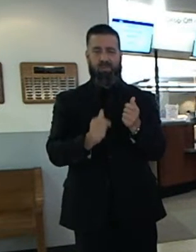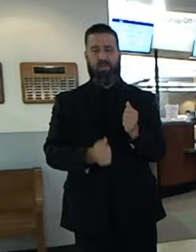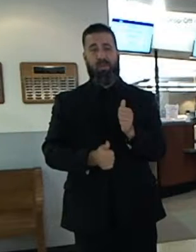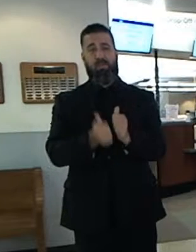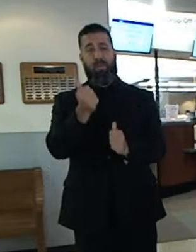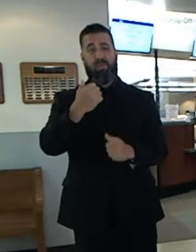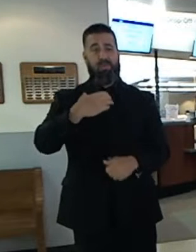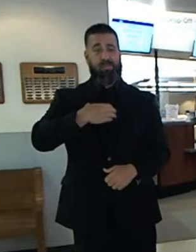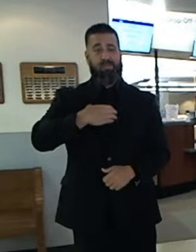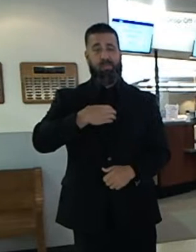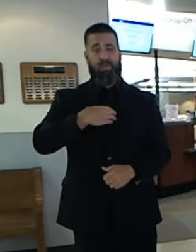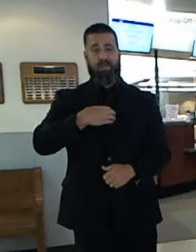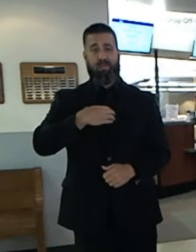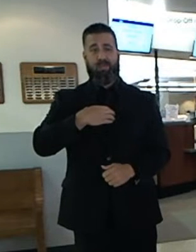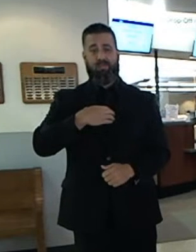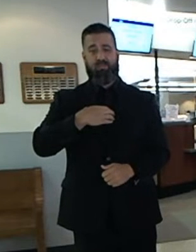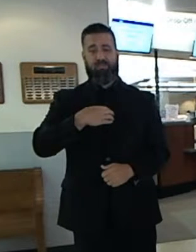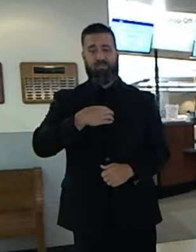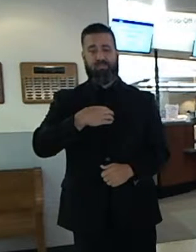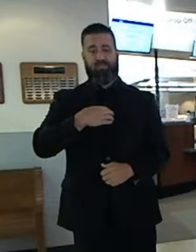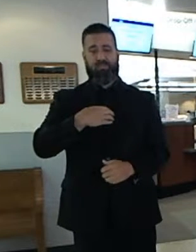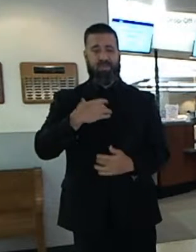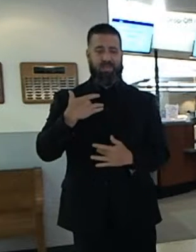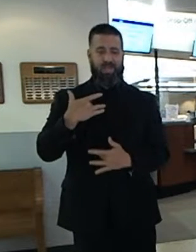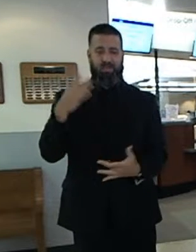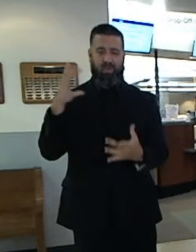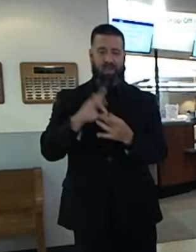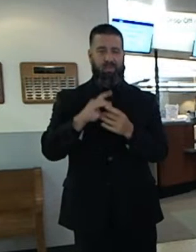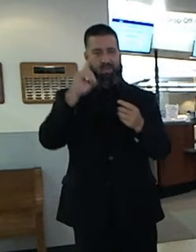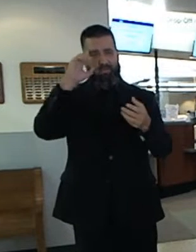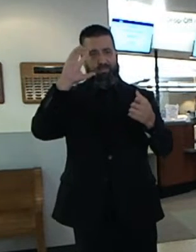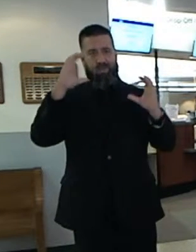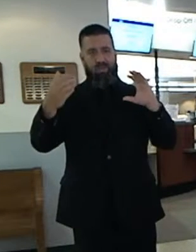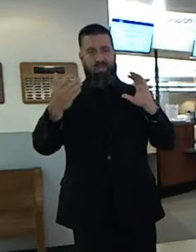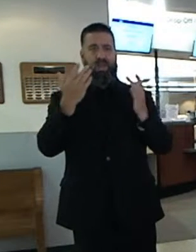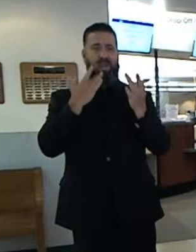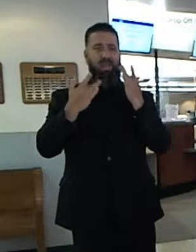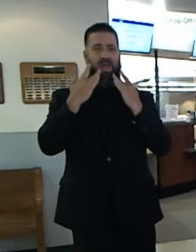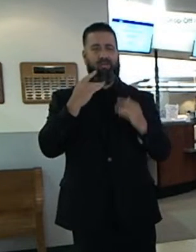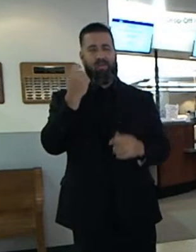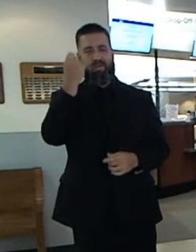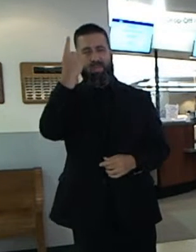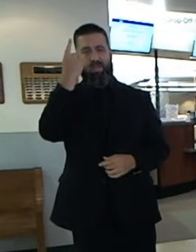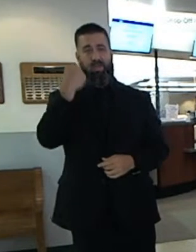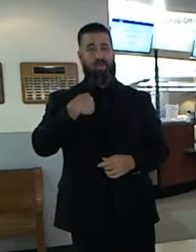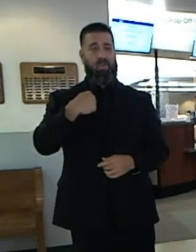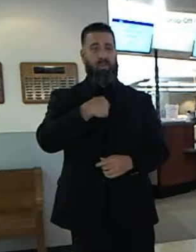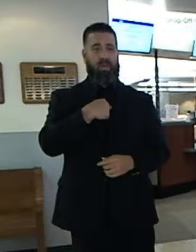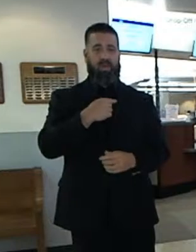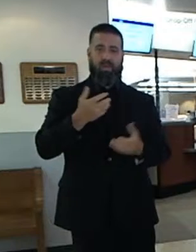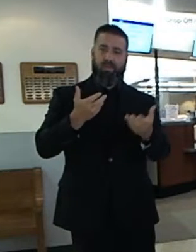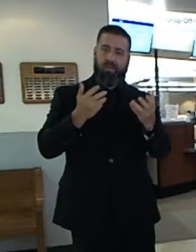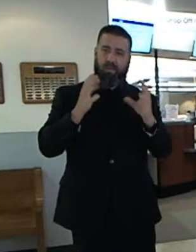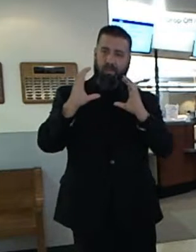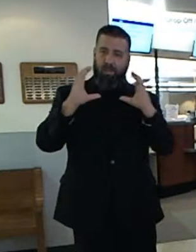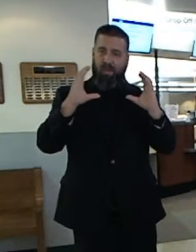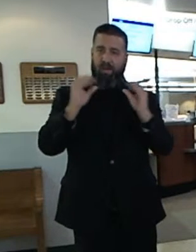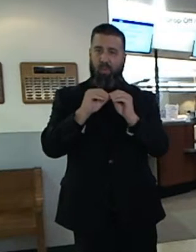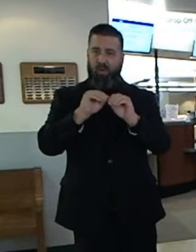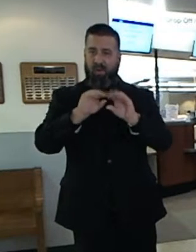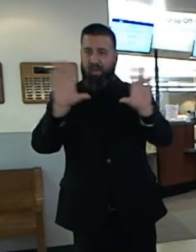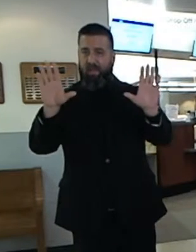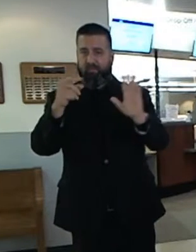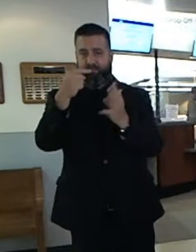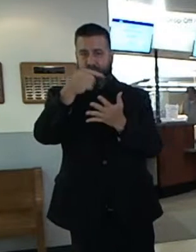of the complaints surrounded confusion and a lack of understanding, and when we communicated more clearly on an individual level of